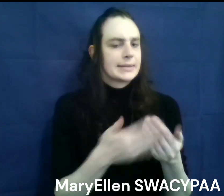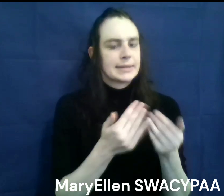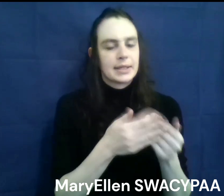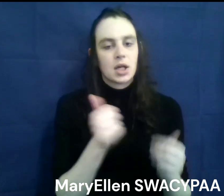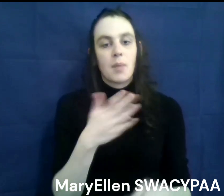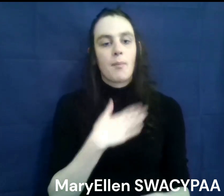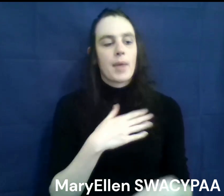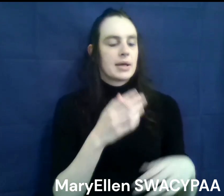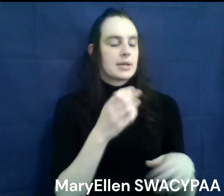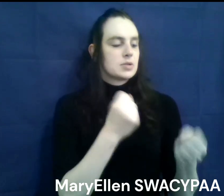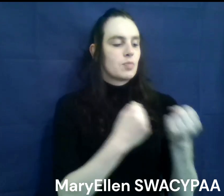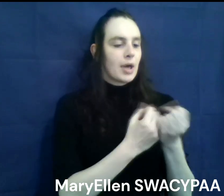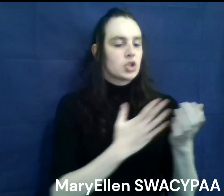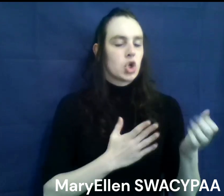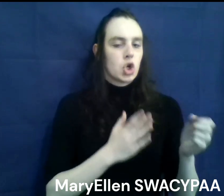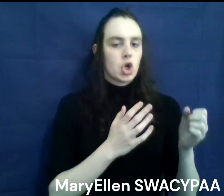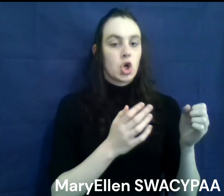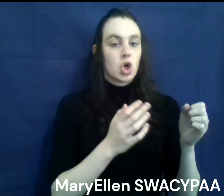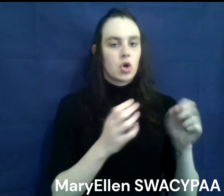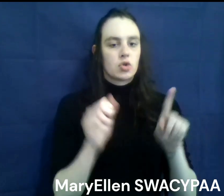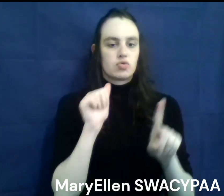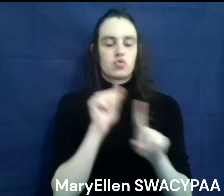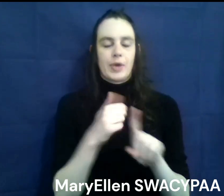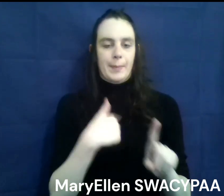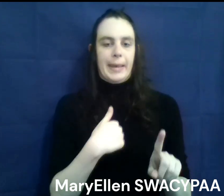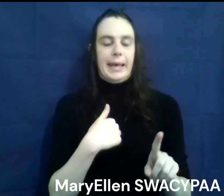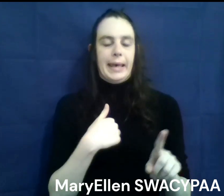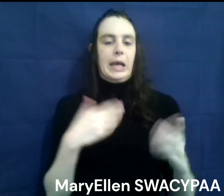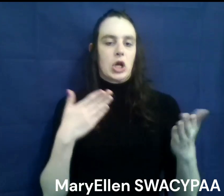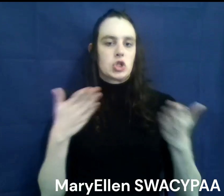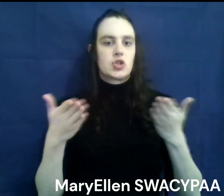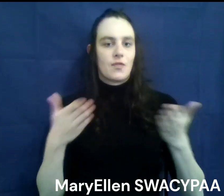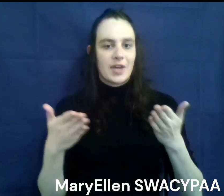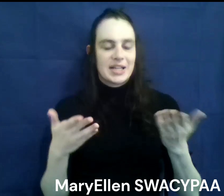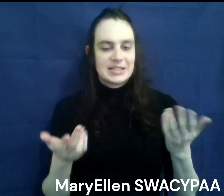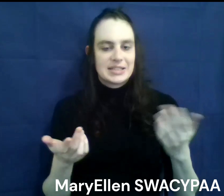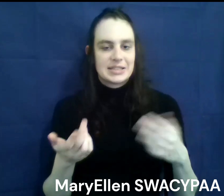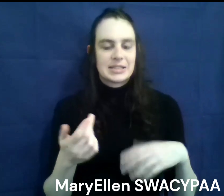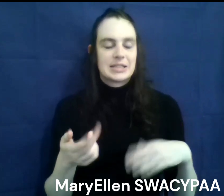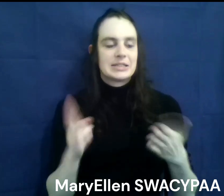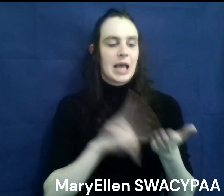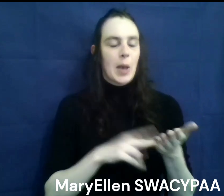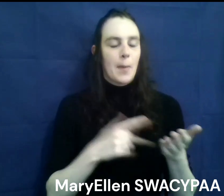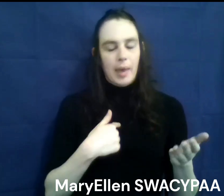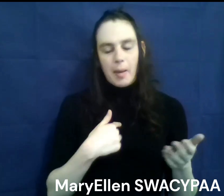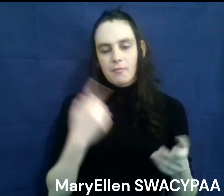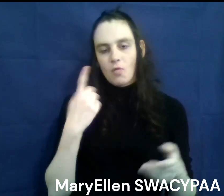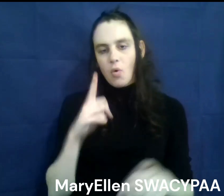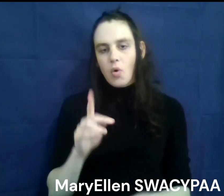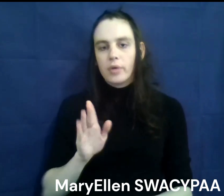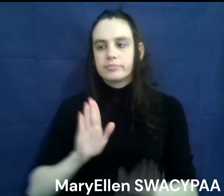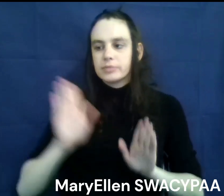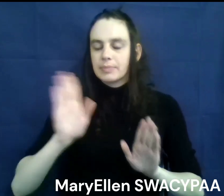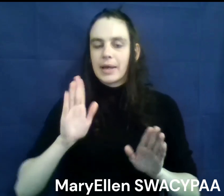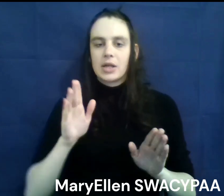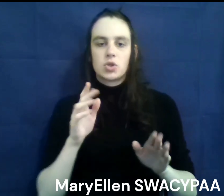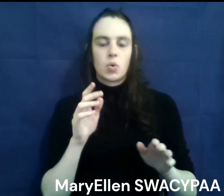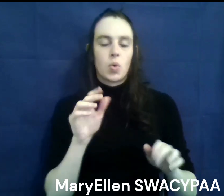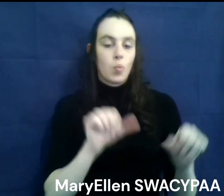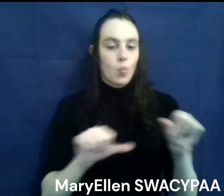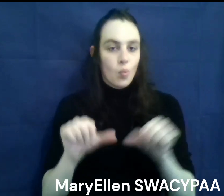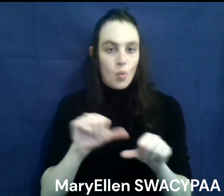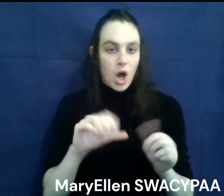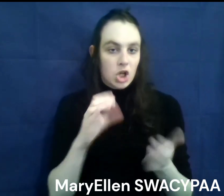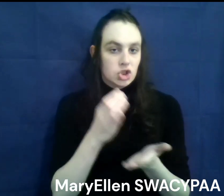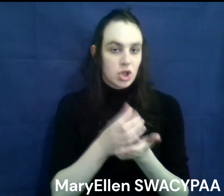service. Like my first meeting, she signed me up to, or, had me raise my hand to wash coffee mugs.